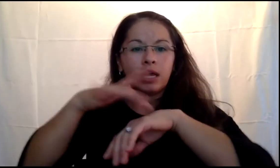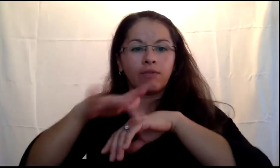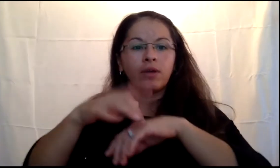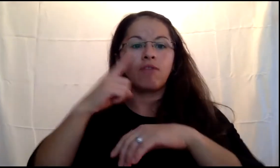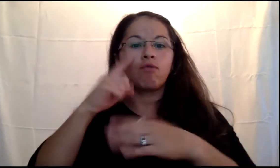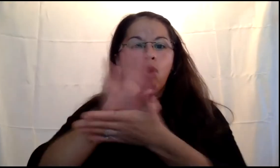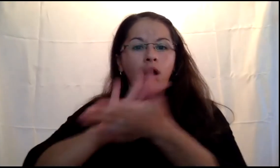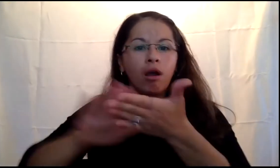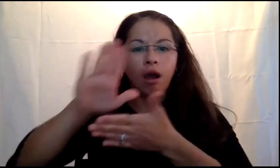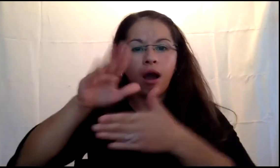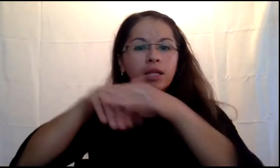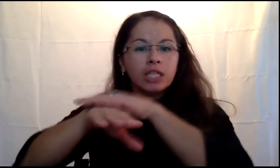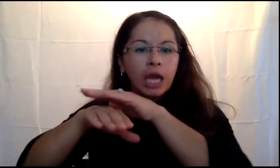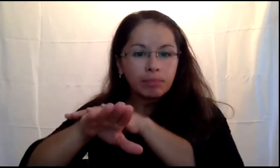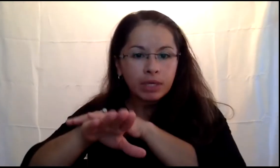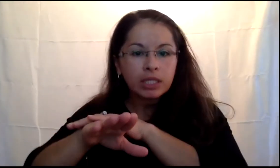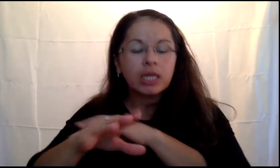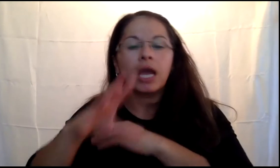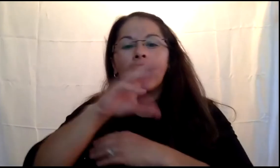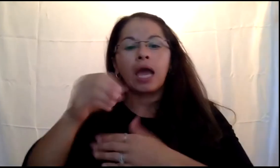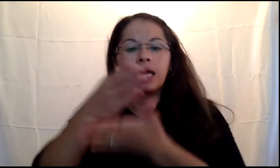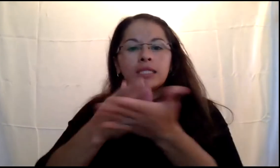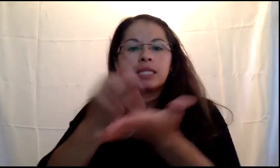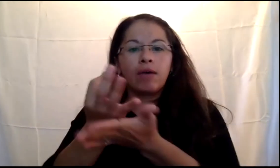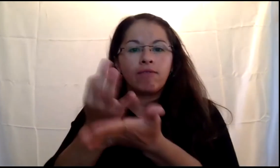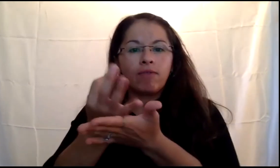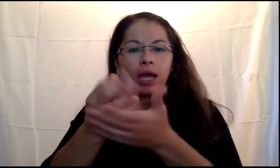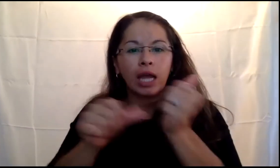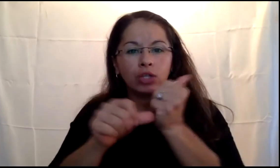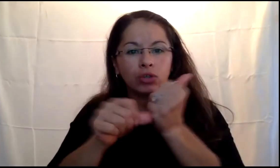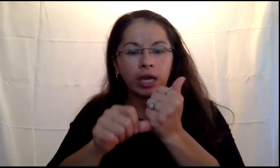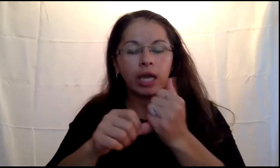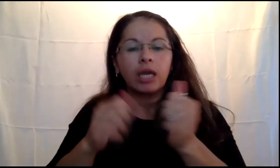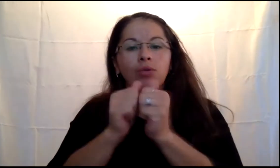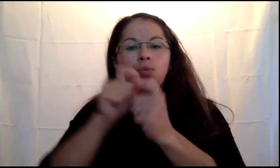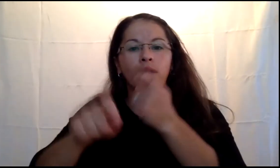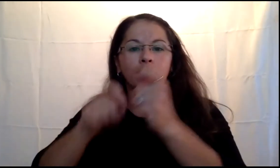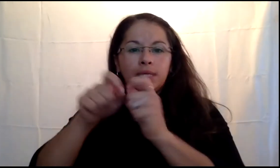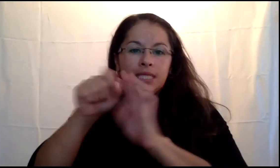some with financial aid from that particular state. So that would be the first thing to do, I